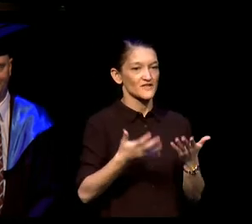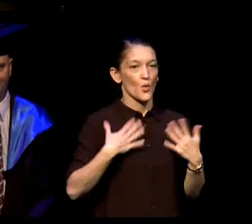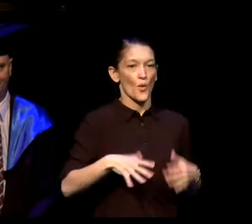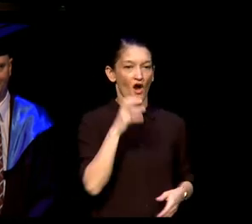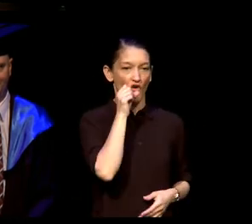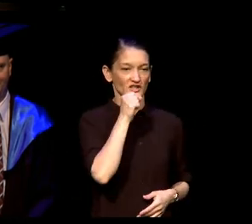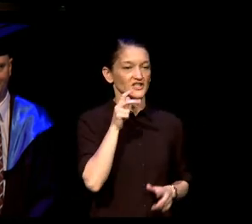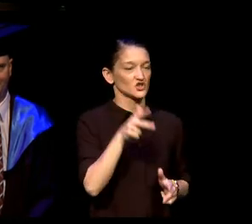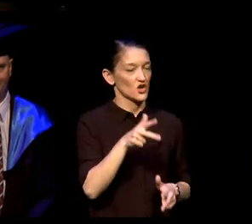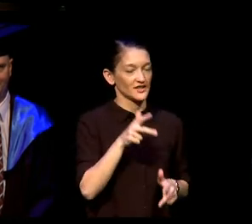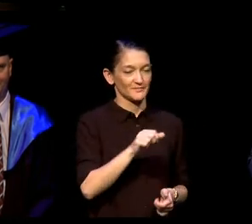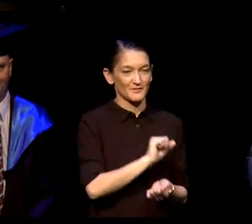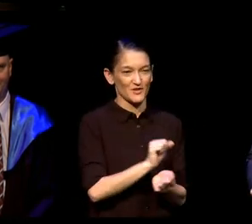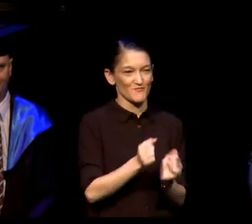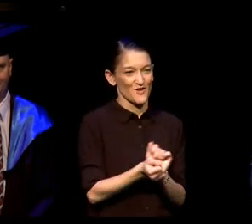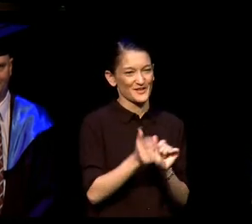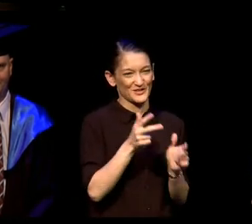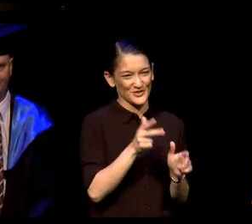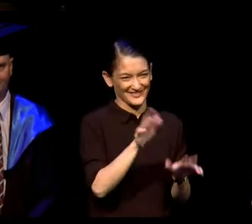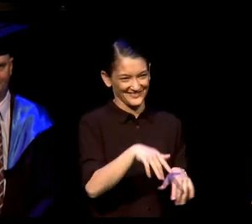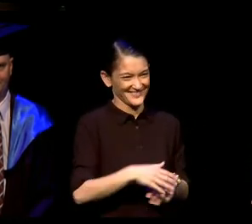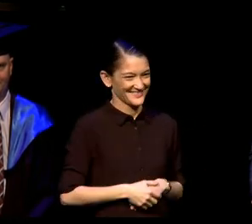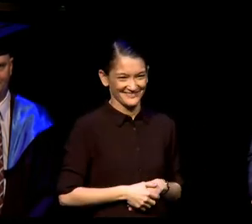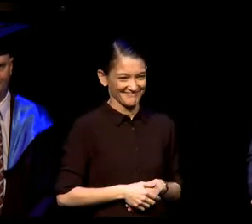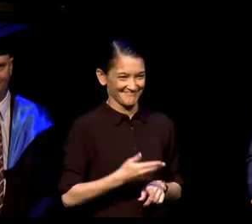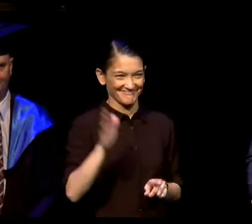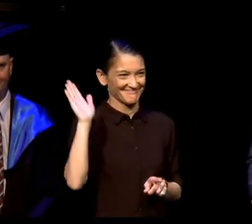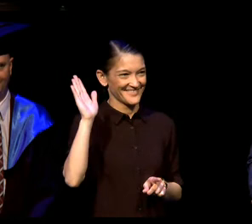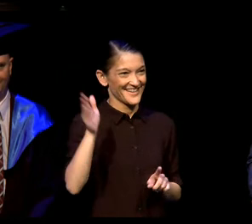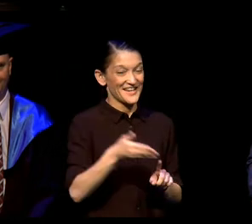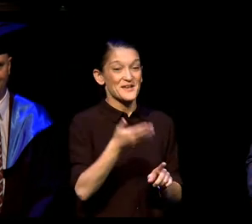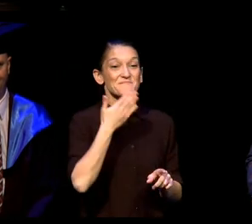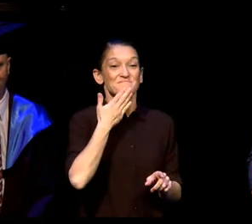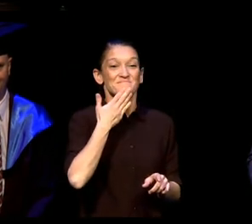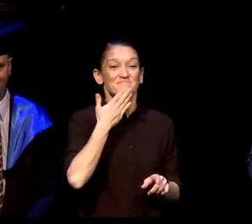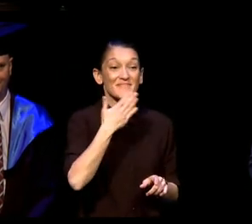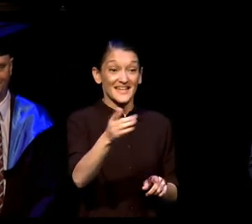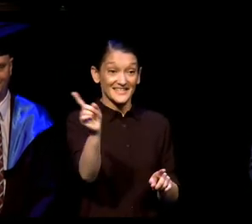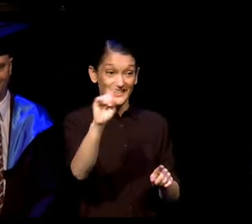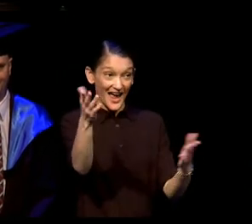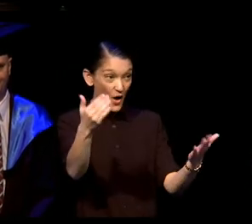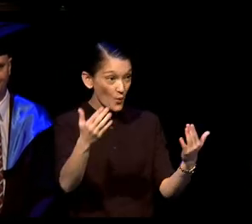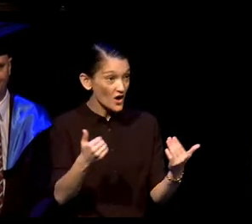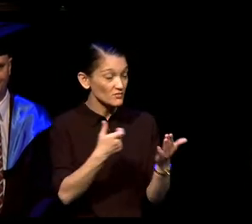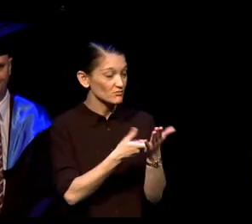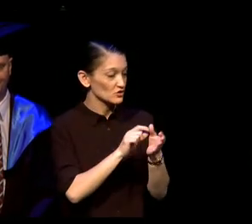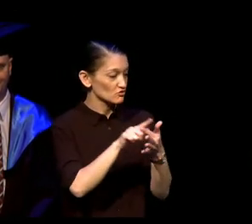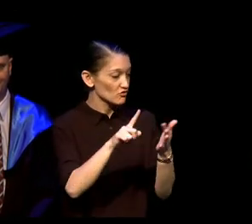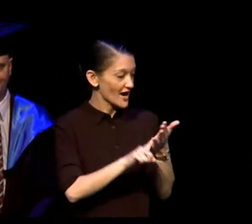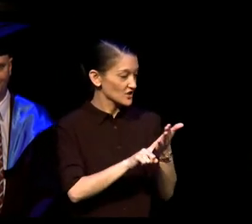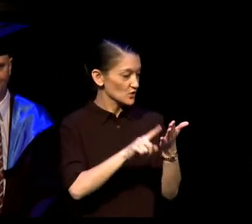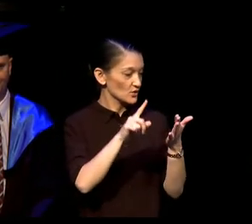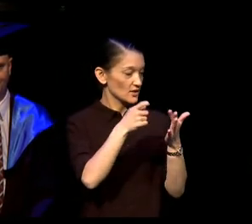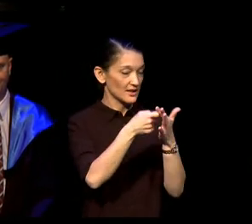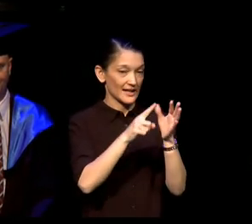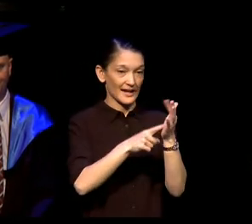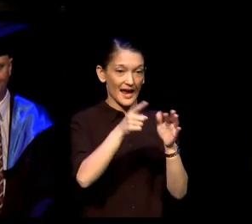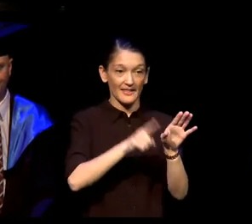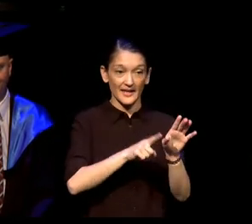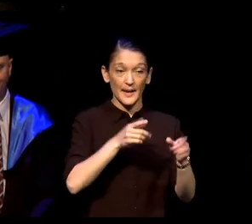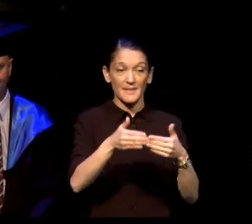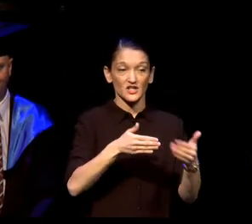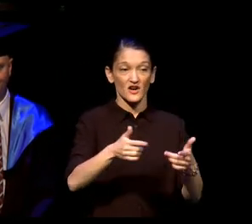I definitely didn't get an award at the completion of that. Please now welcome Rachel Cowley, Manager of Arts, Education